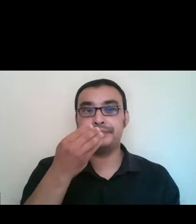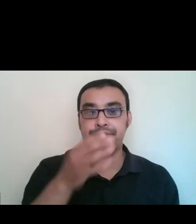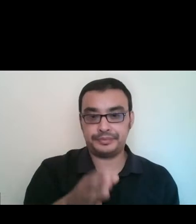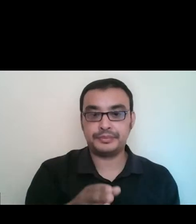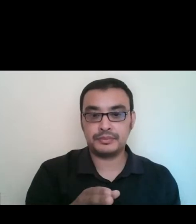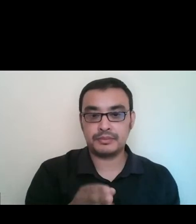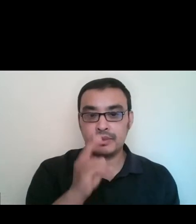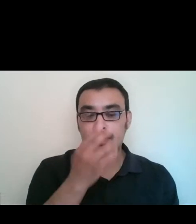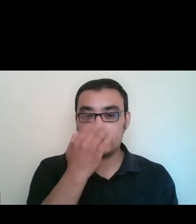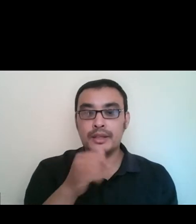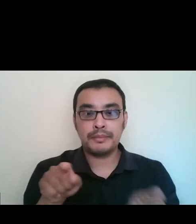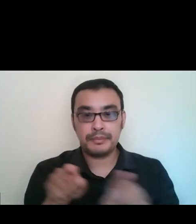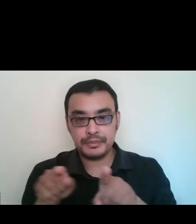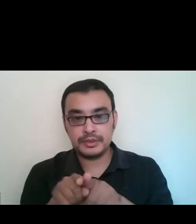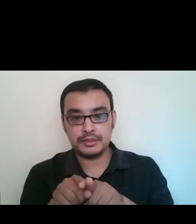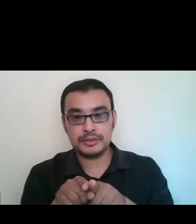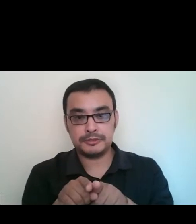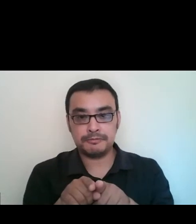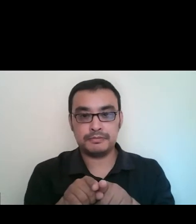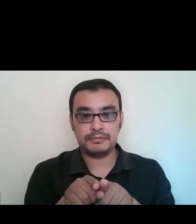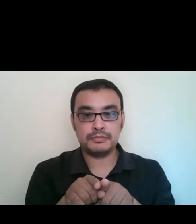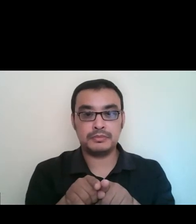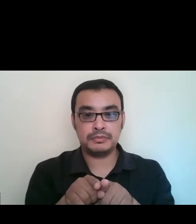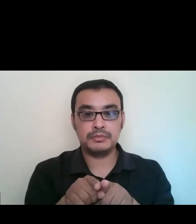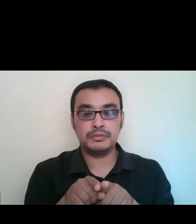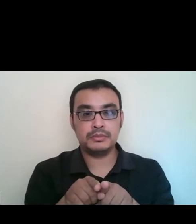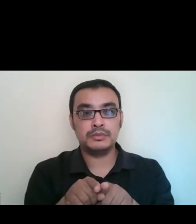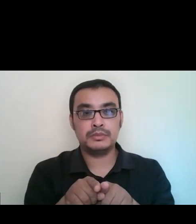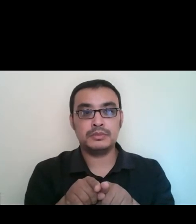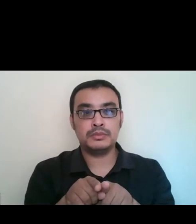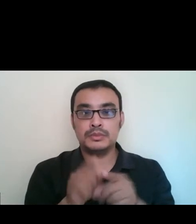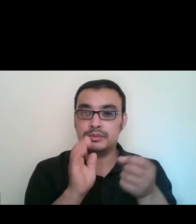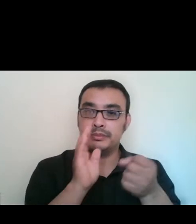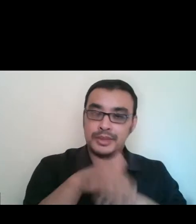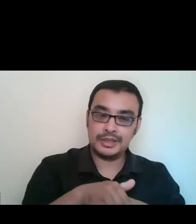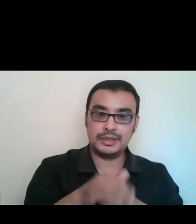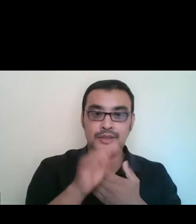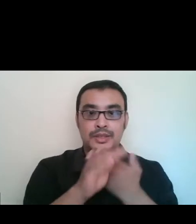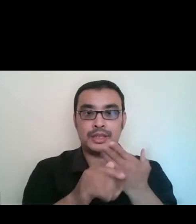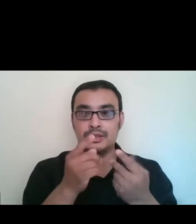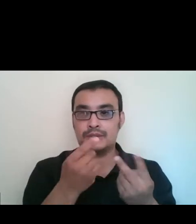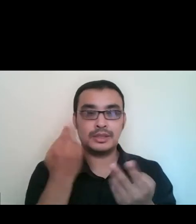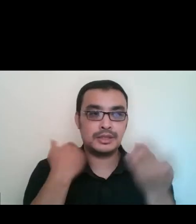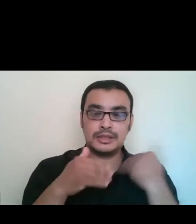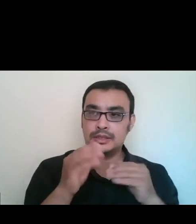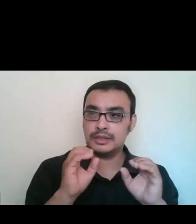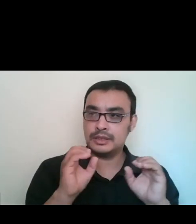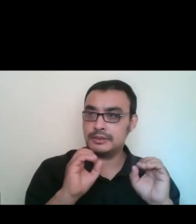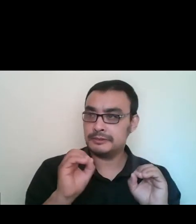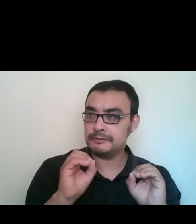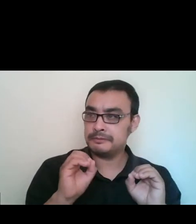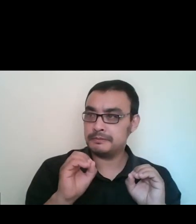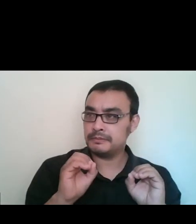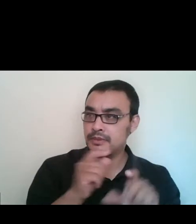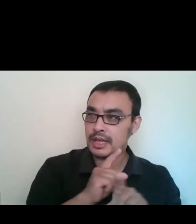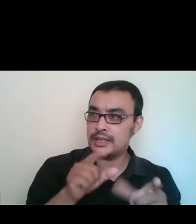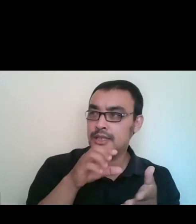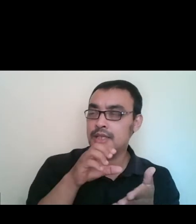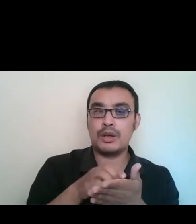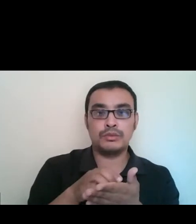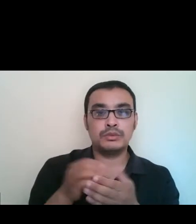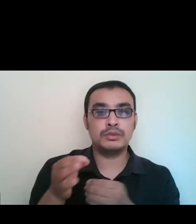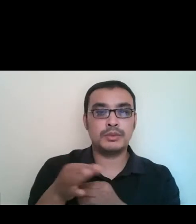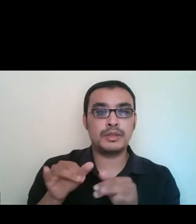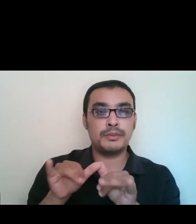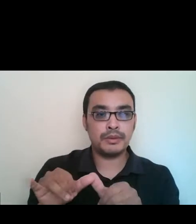So we need to focus a lot more in creating non-violent spaces where young people can